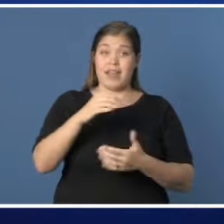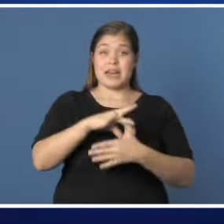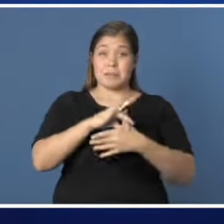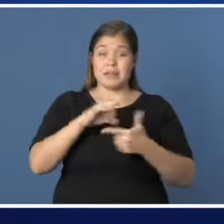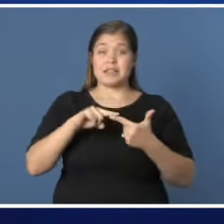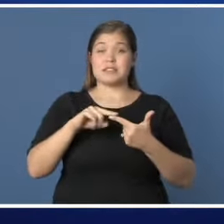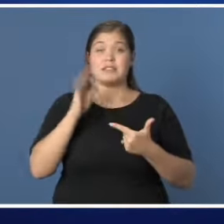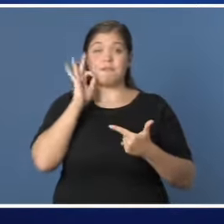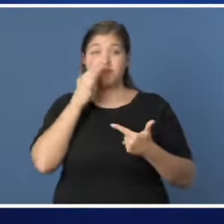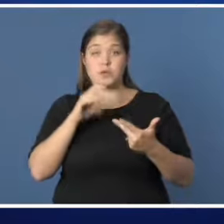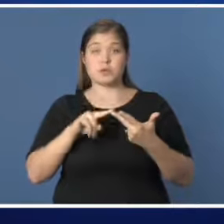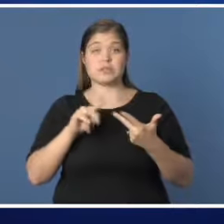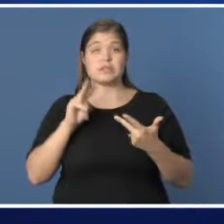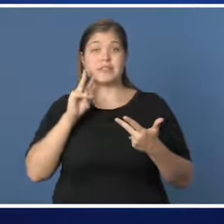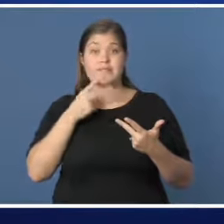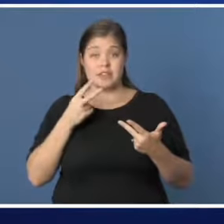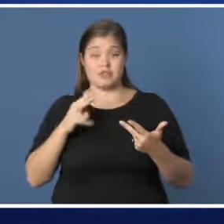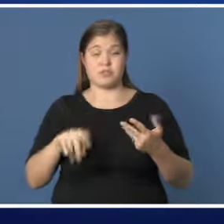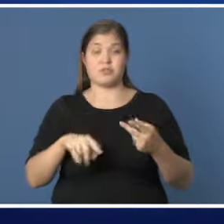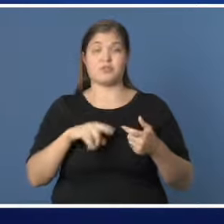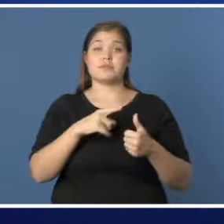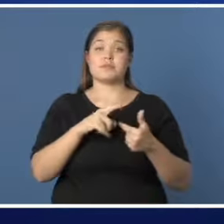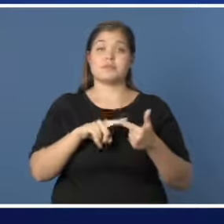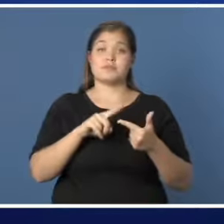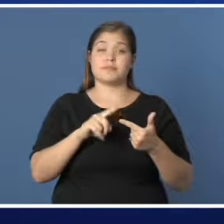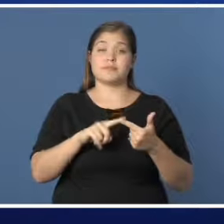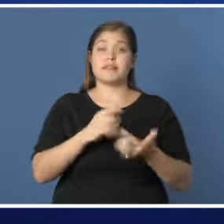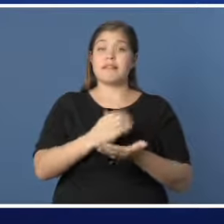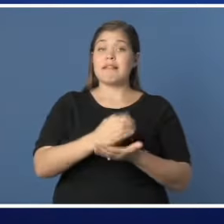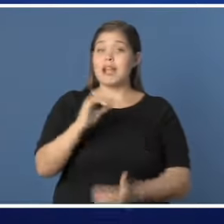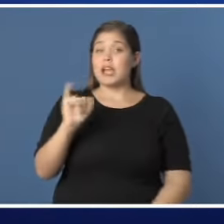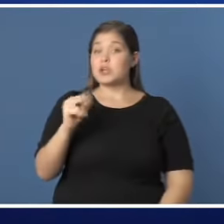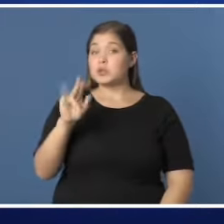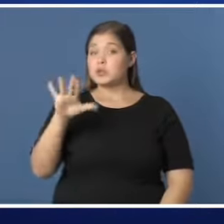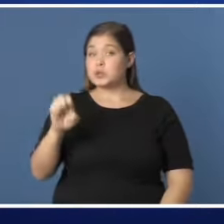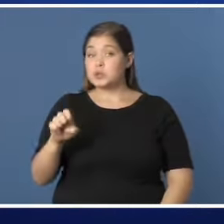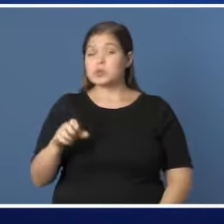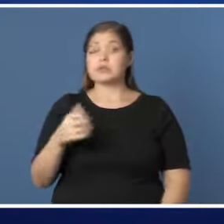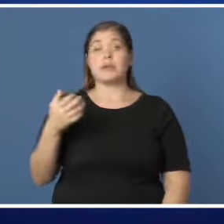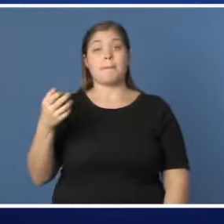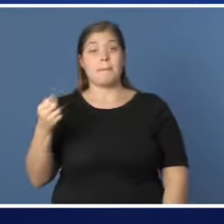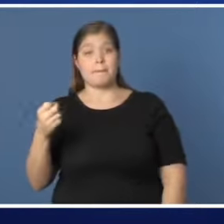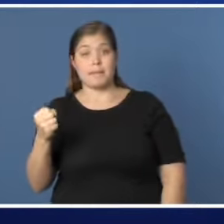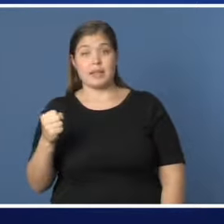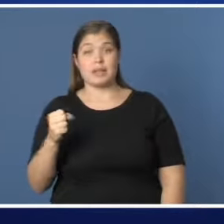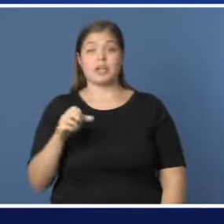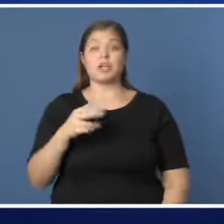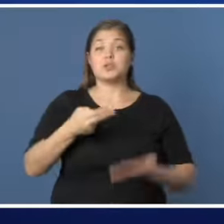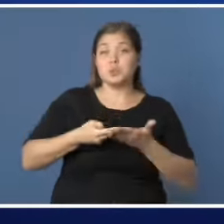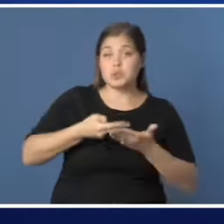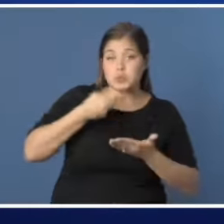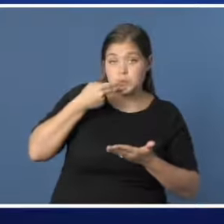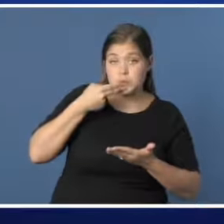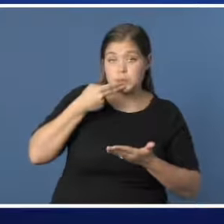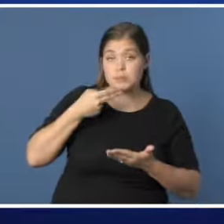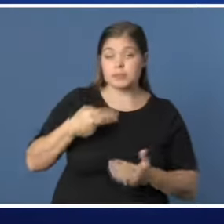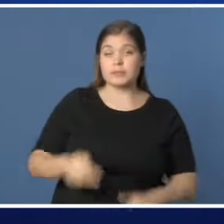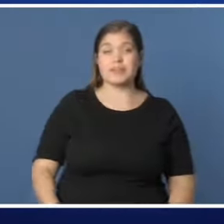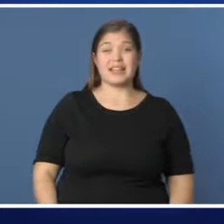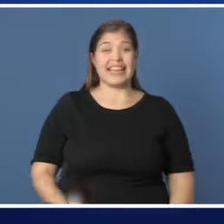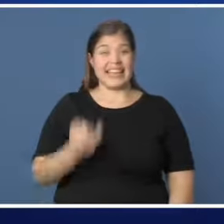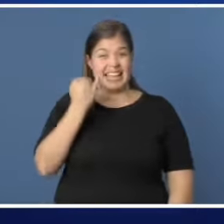your disaster supplies kit: ready-to-eat canned meats, fruits, and vegetables,